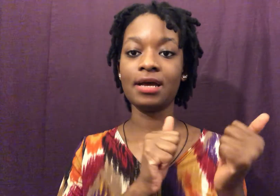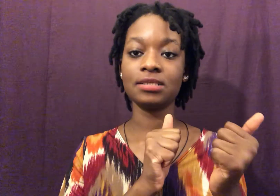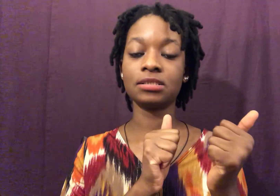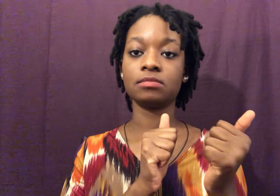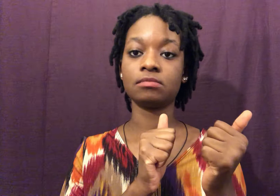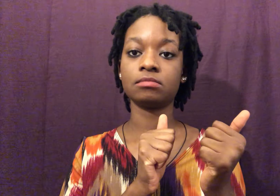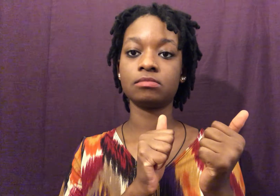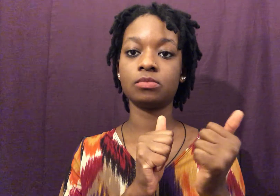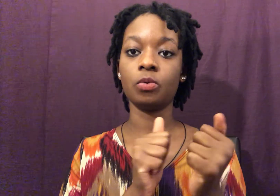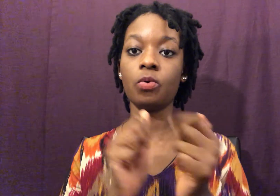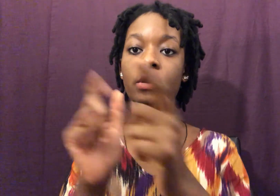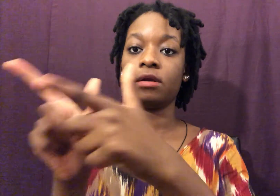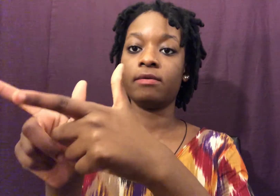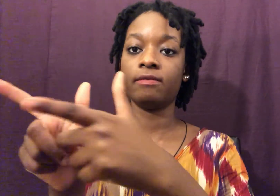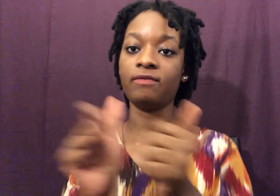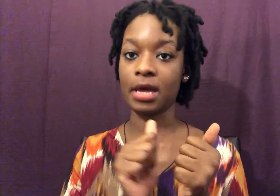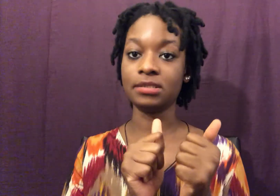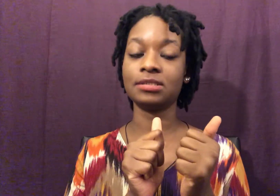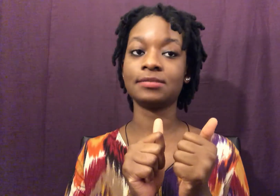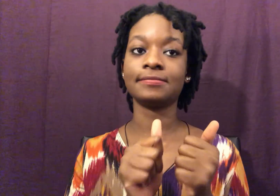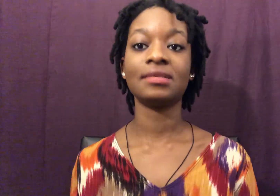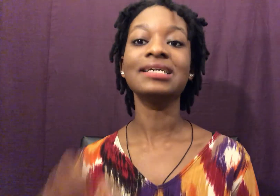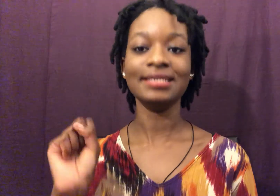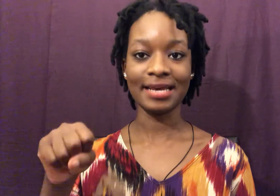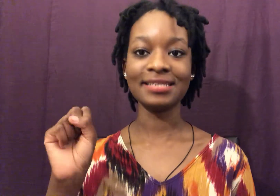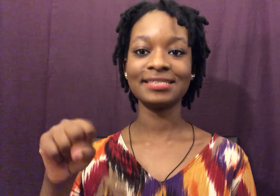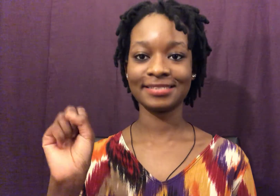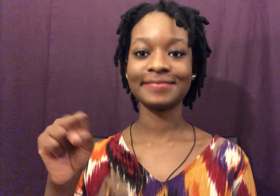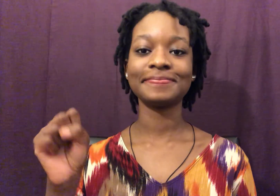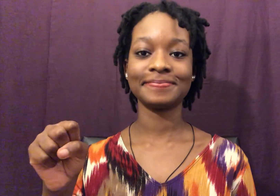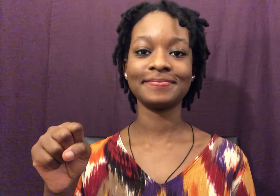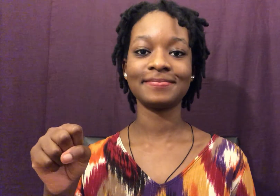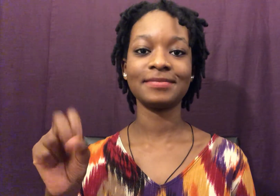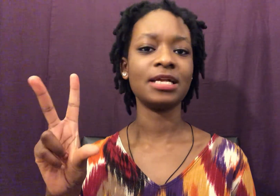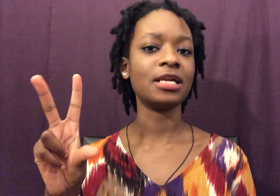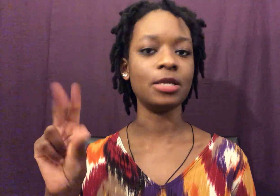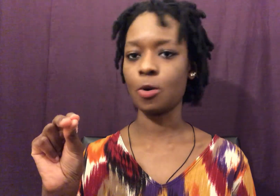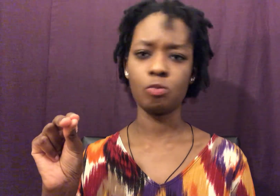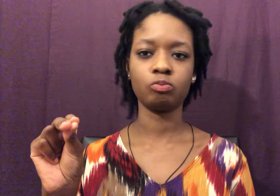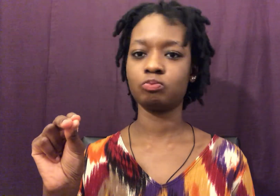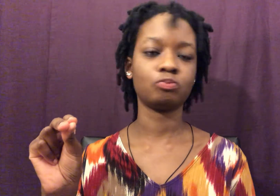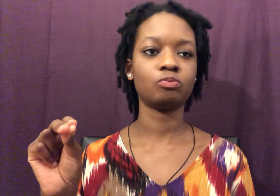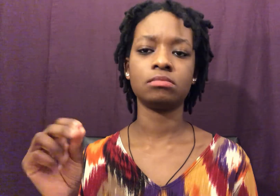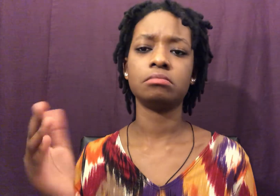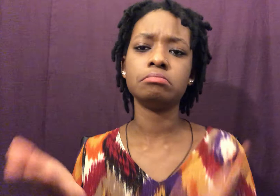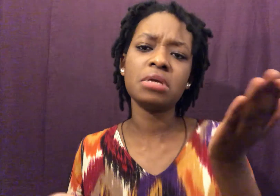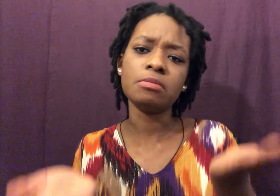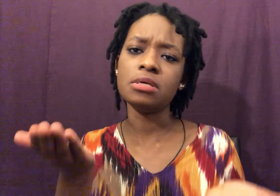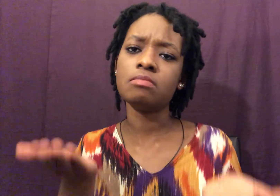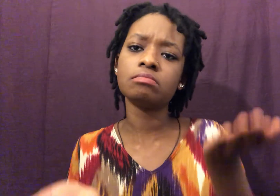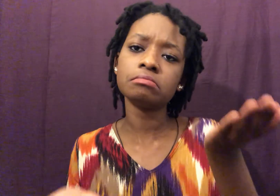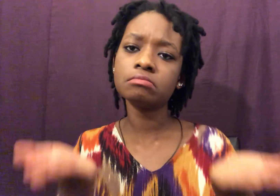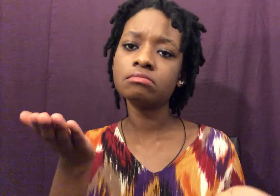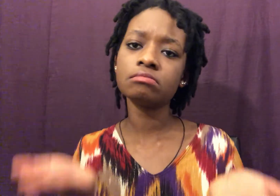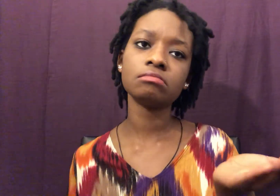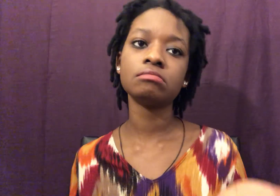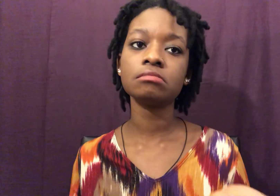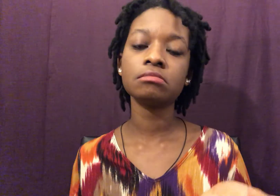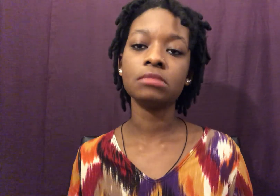fast or fast, yes, no, maybe,